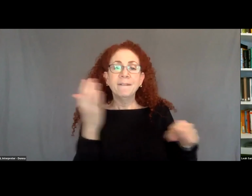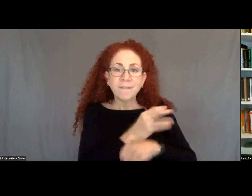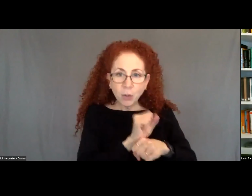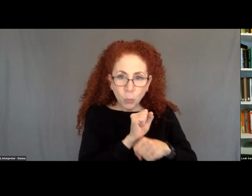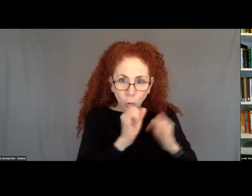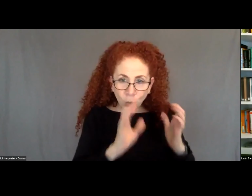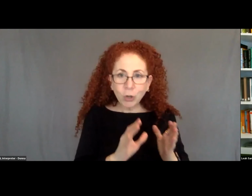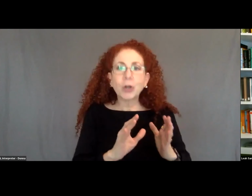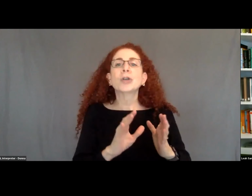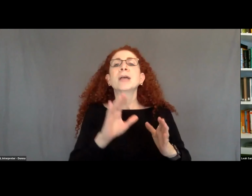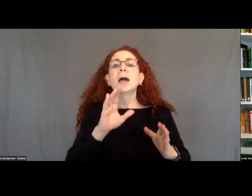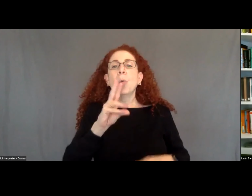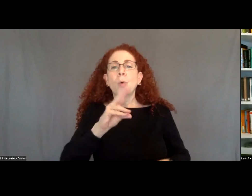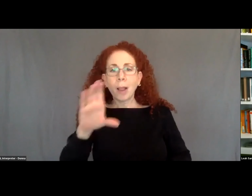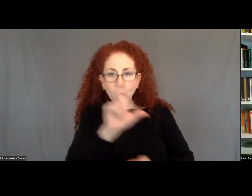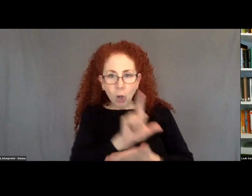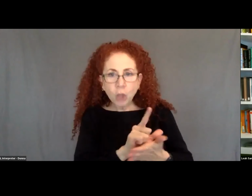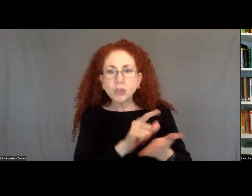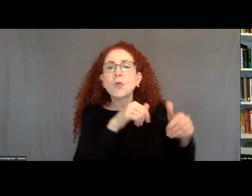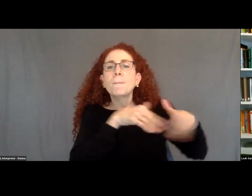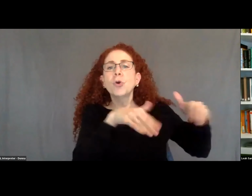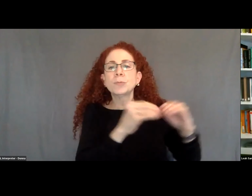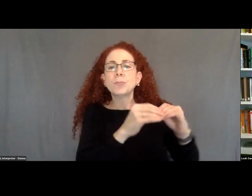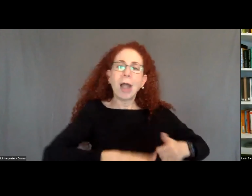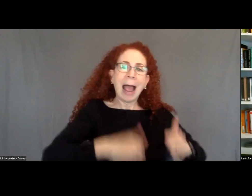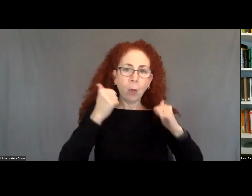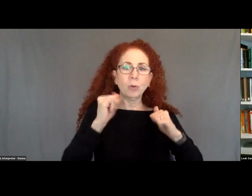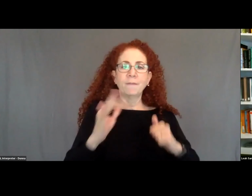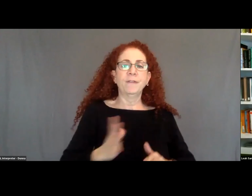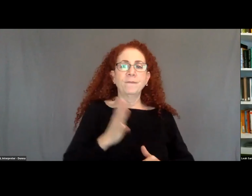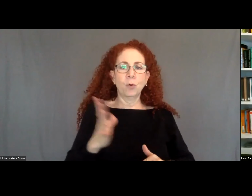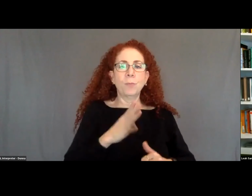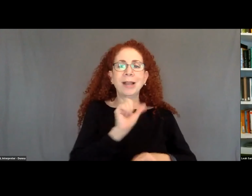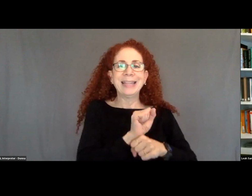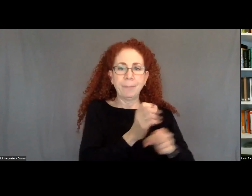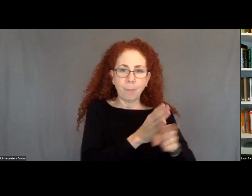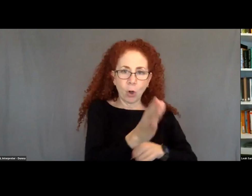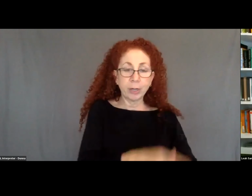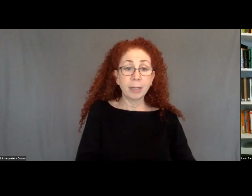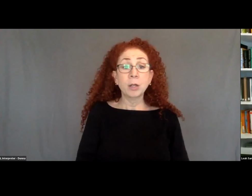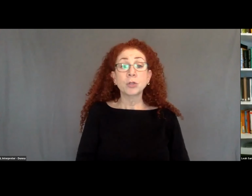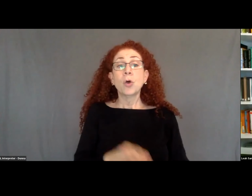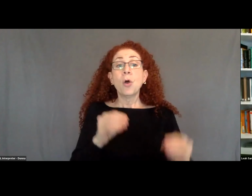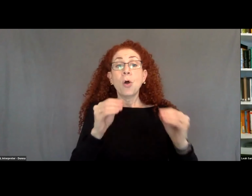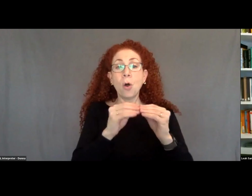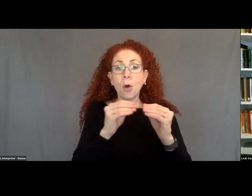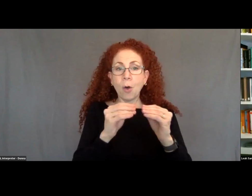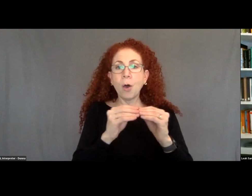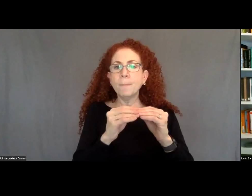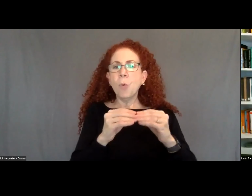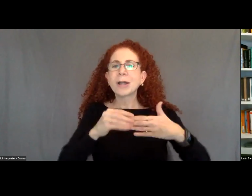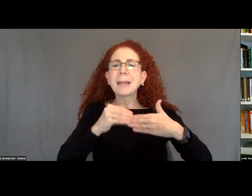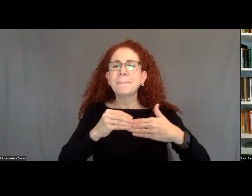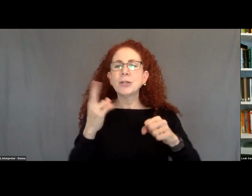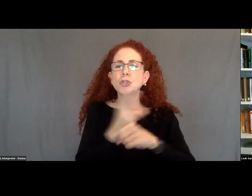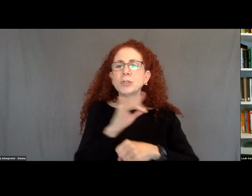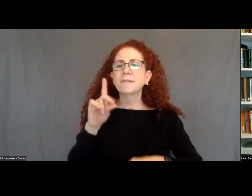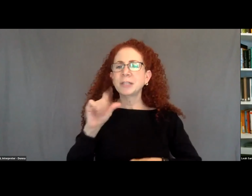laws to push more and more people out of the formal labor market. In this case, a more capacious use of disability as a